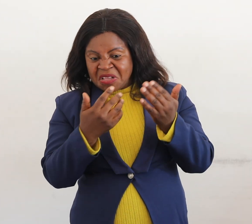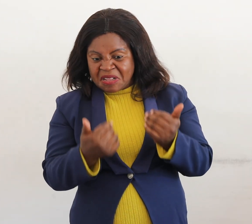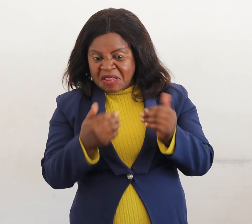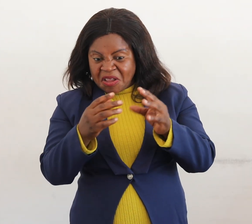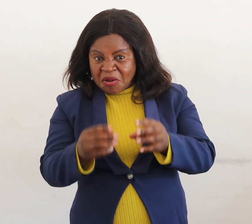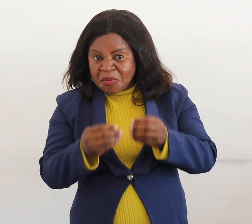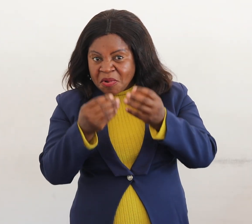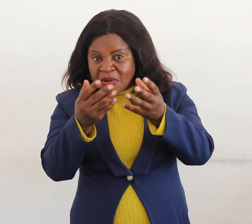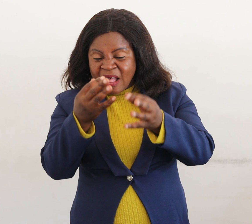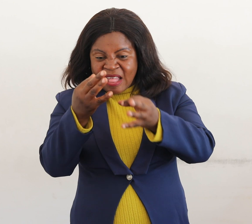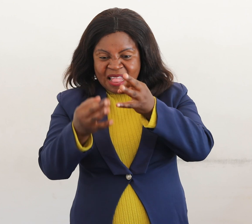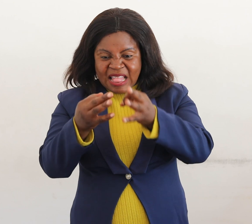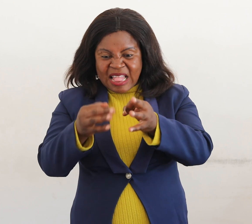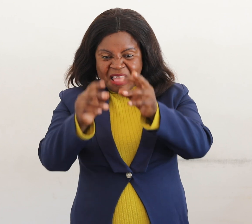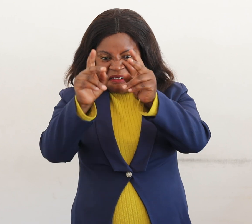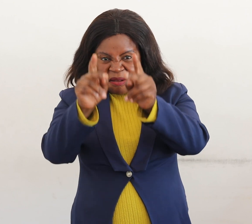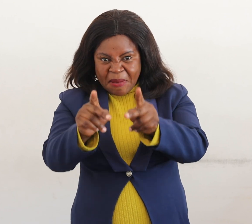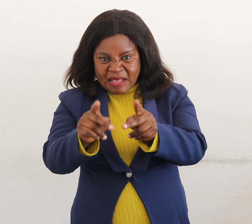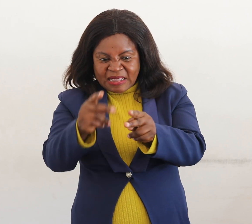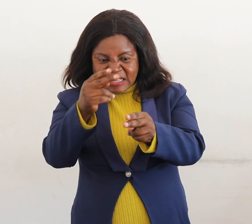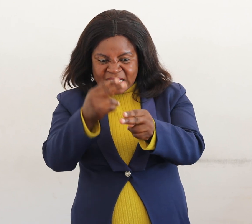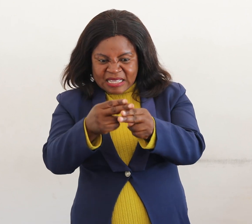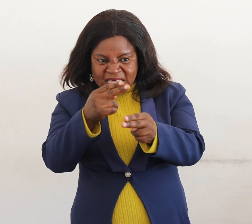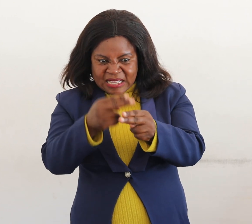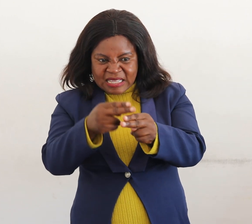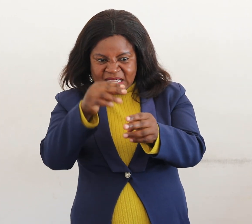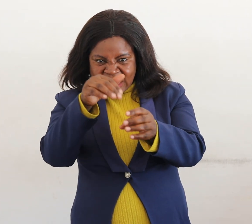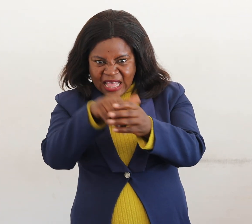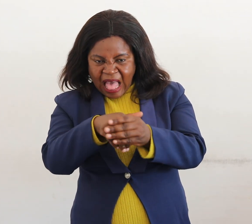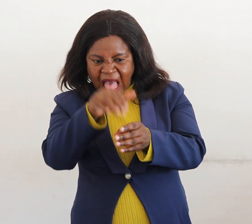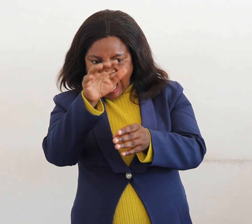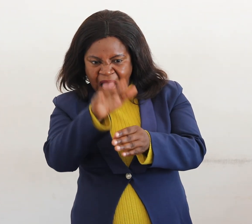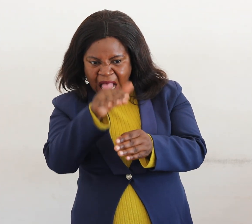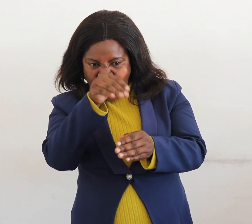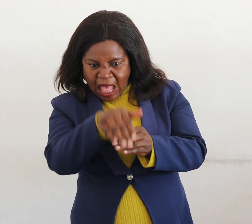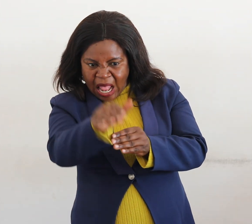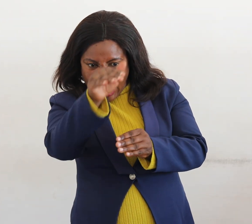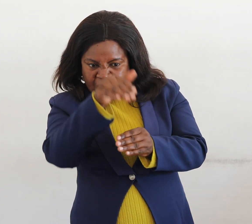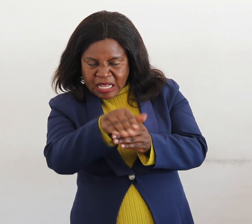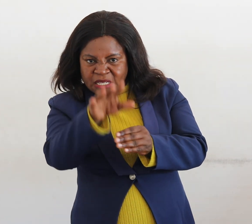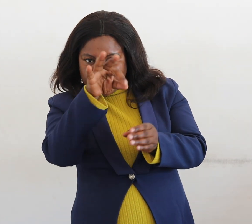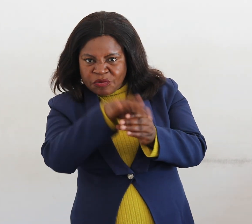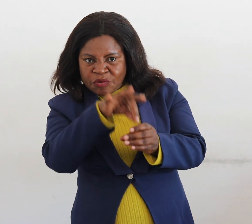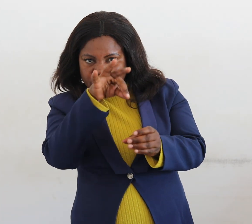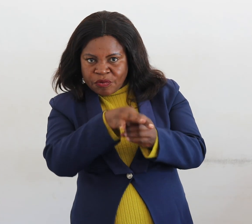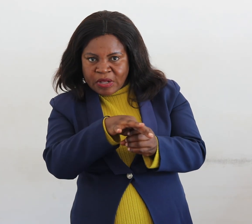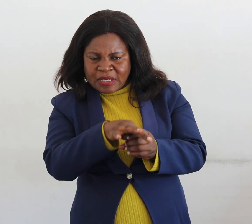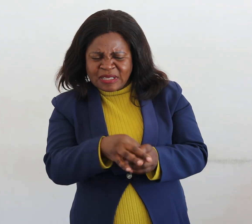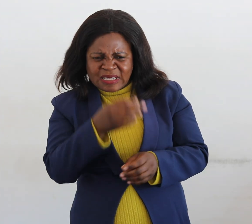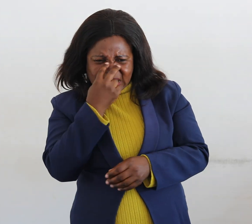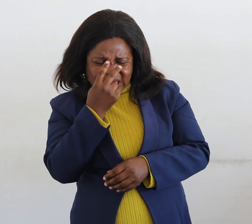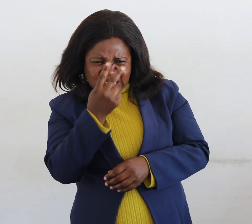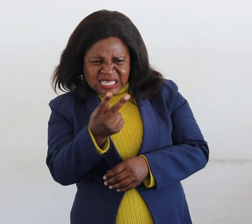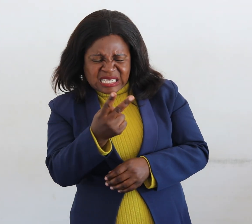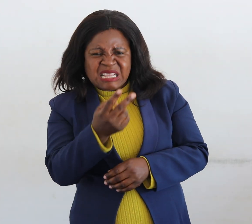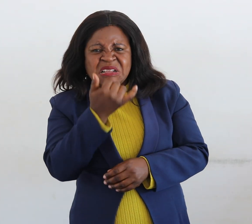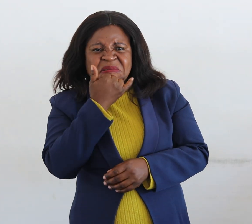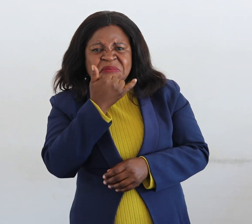person whose name is in the provisional register of voters notices a mistake on their